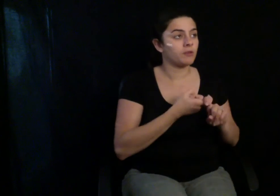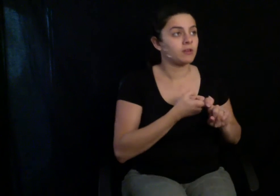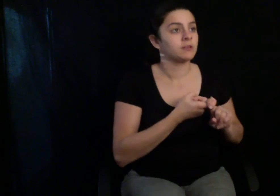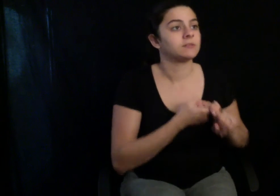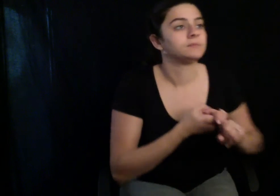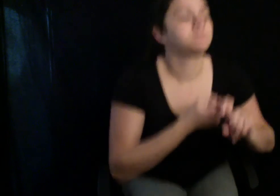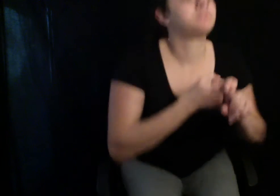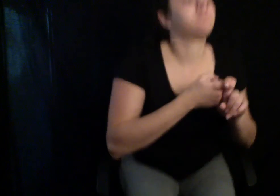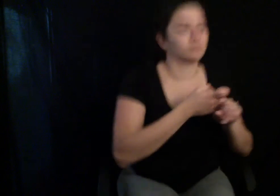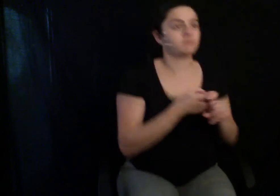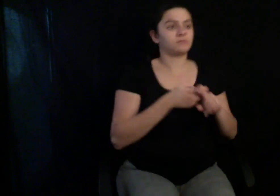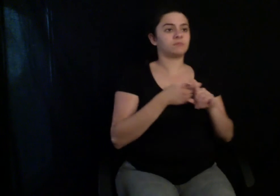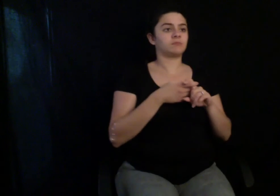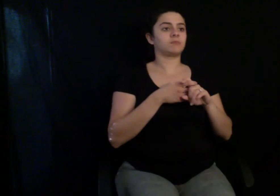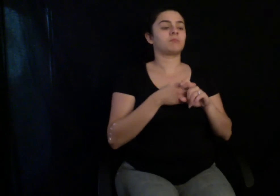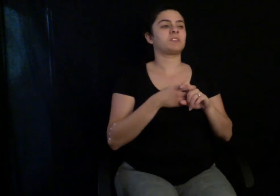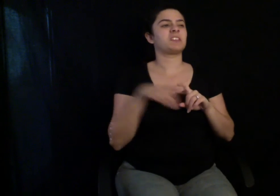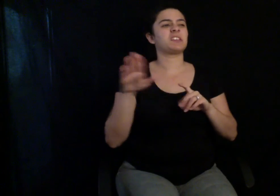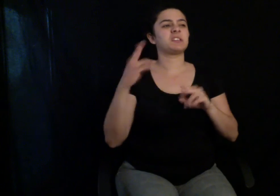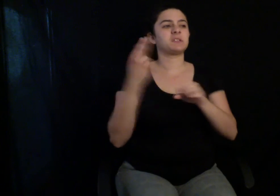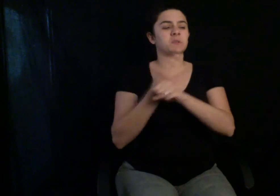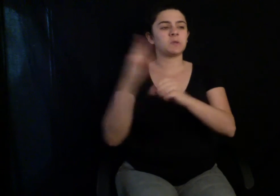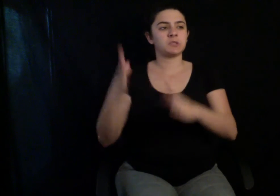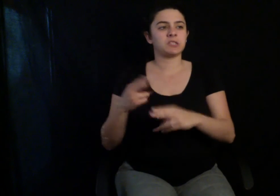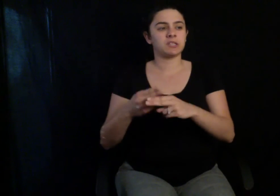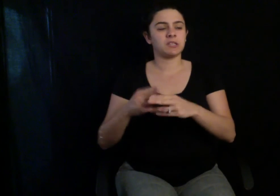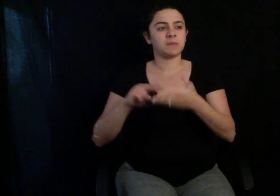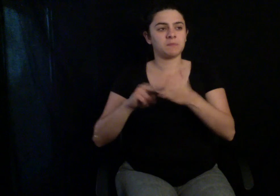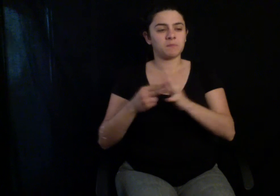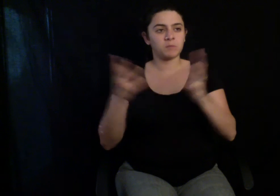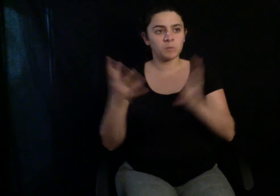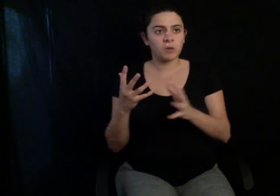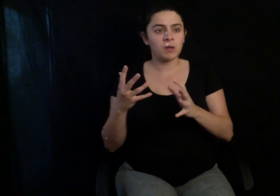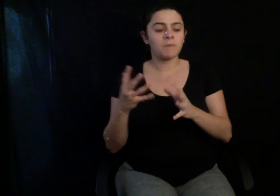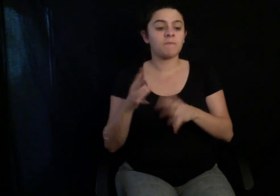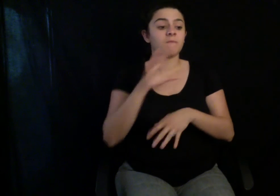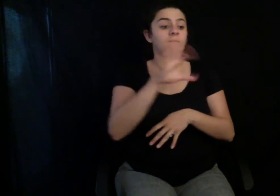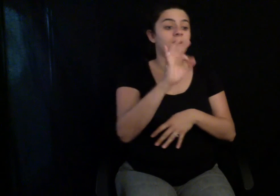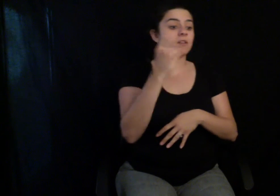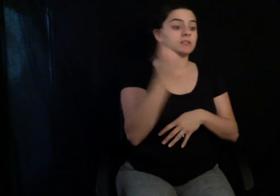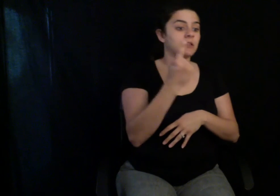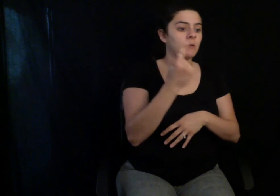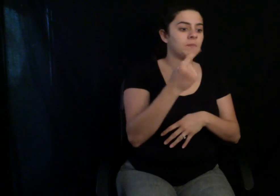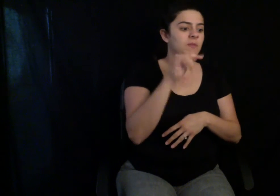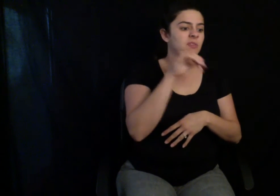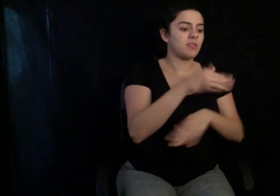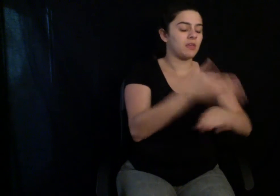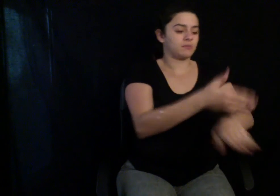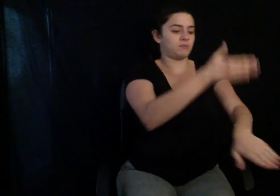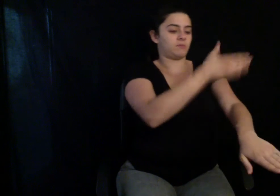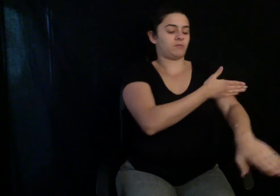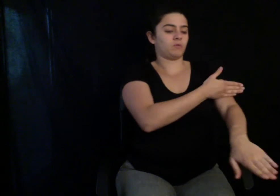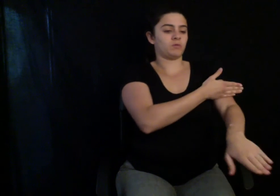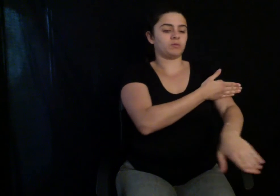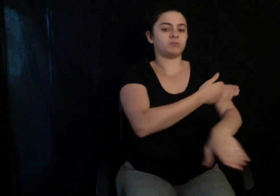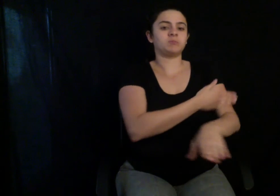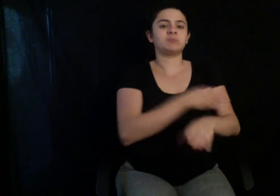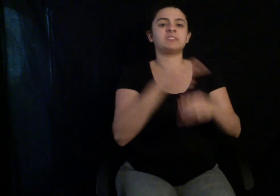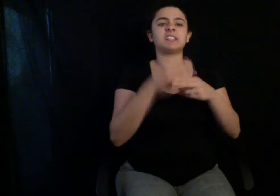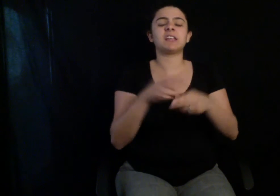to improve upon it, either intellectually or morally. And so he went by Edify on the internet, on Reddit, and other sites, and I think that